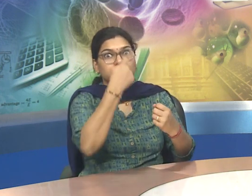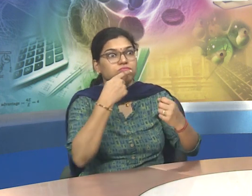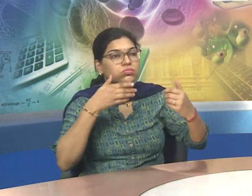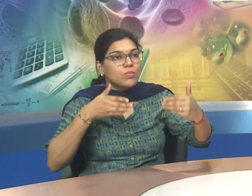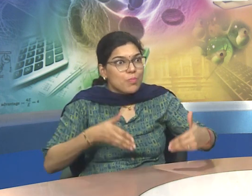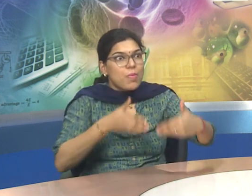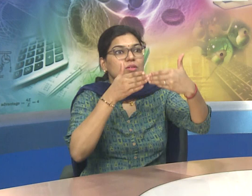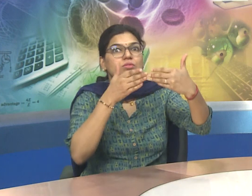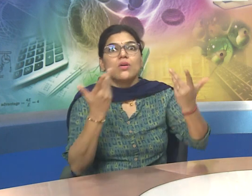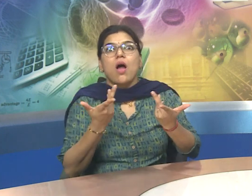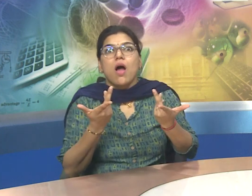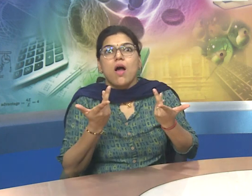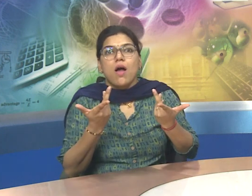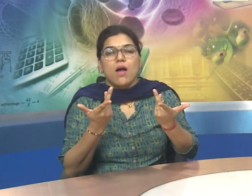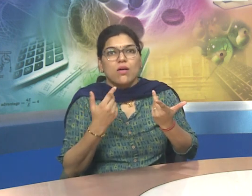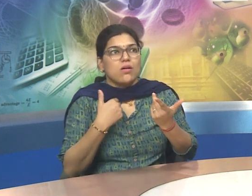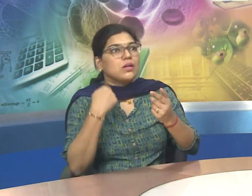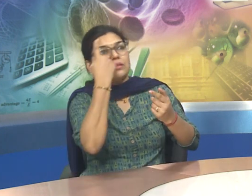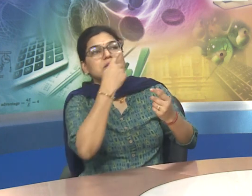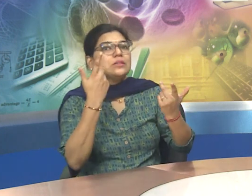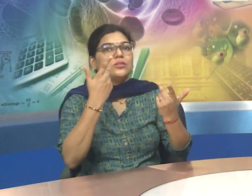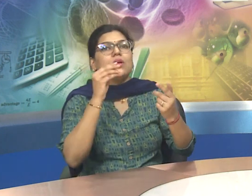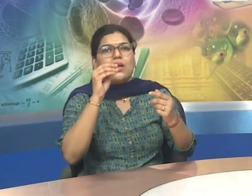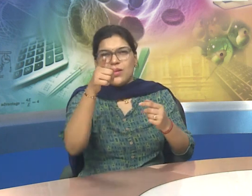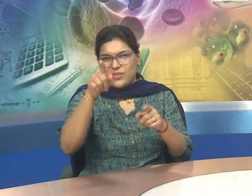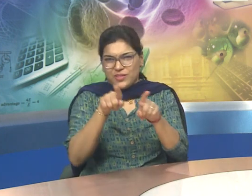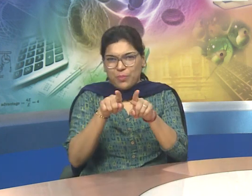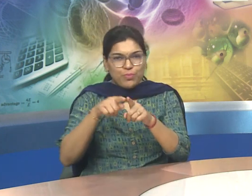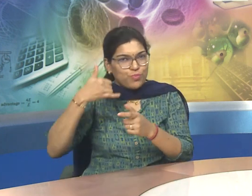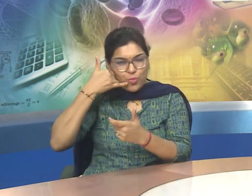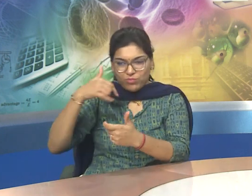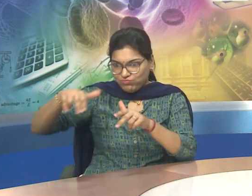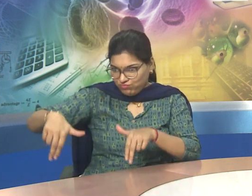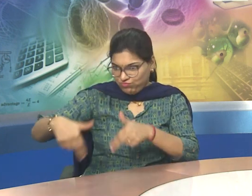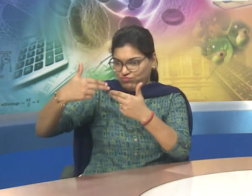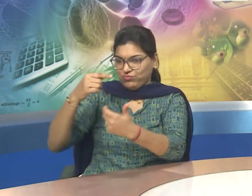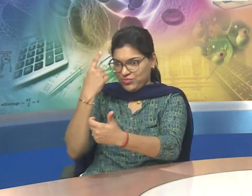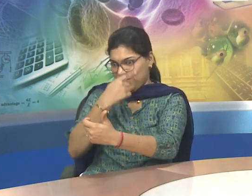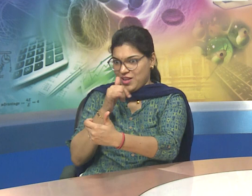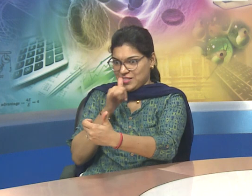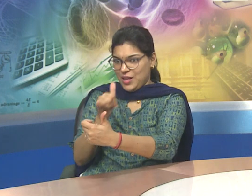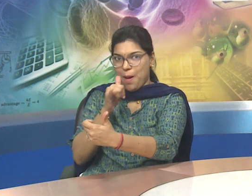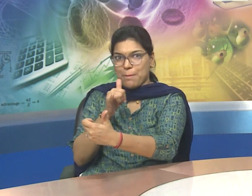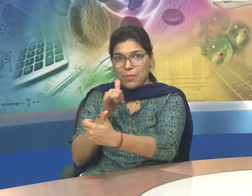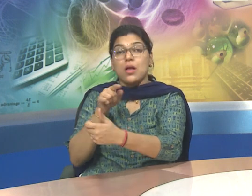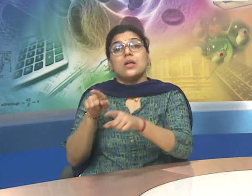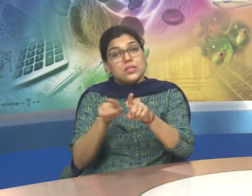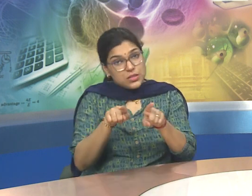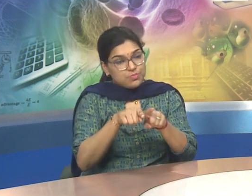Whenever we need to interact with anyone through a video call, It is just like the communication we